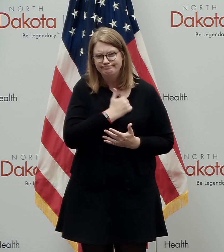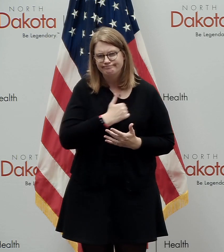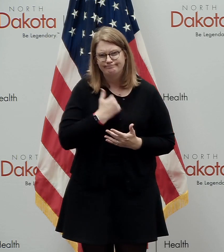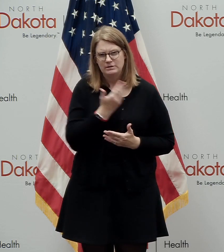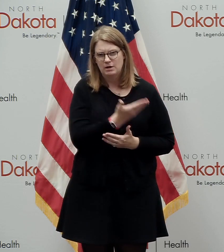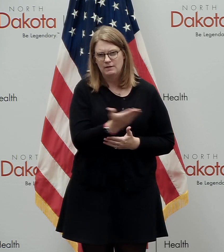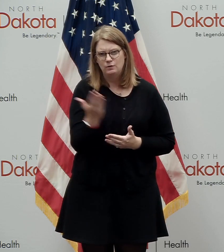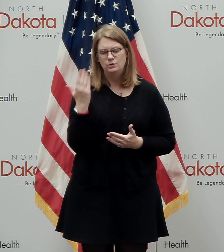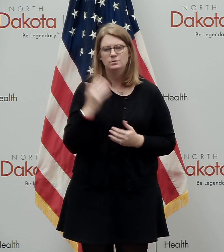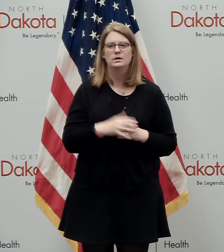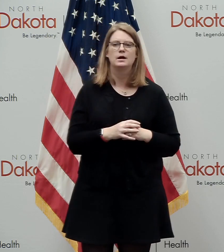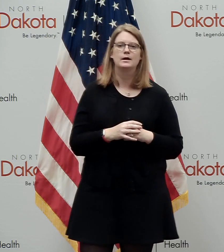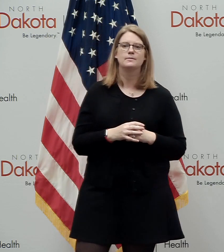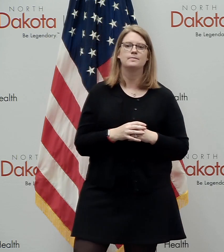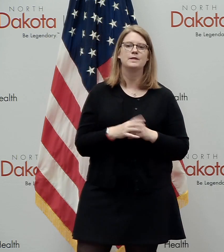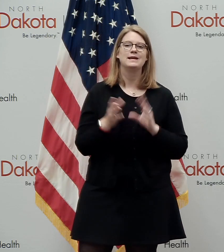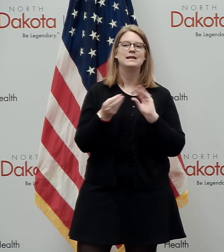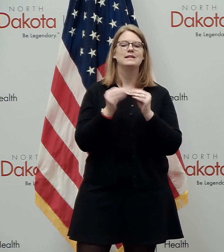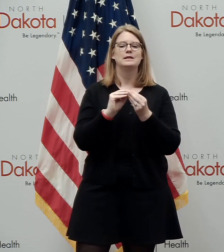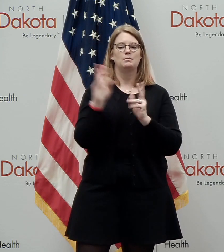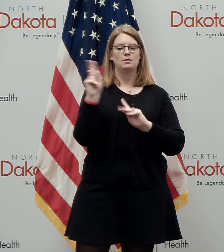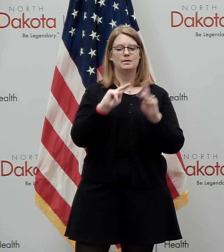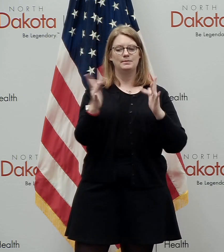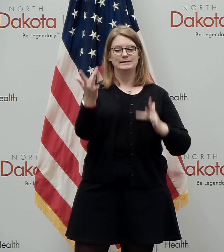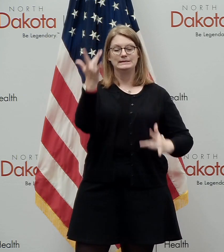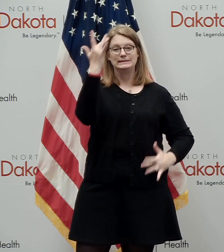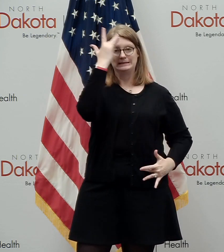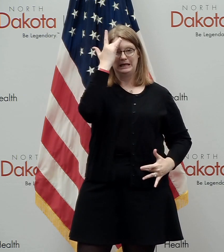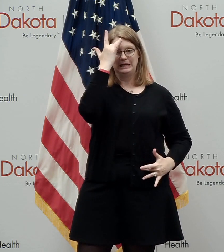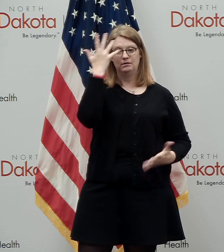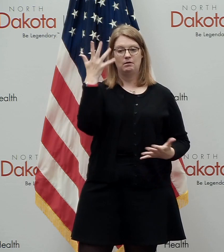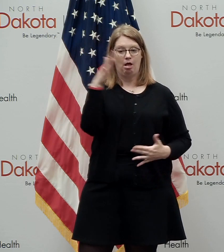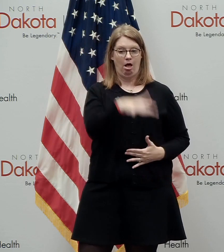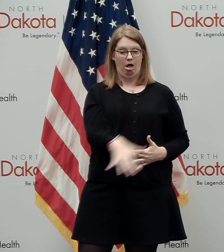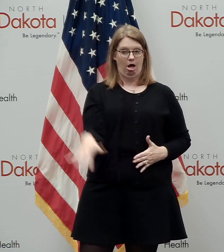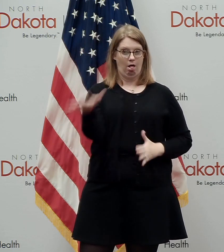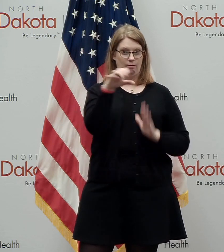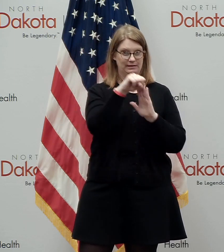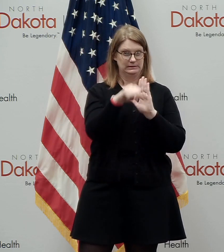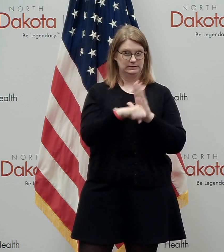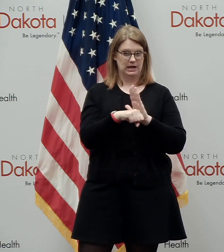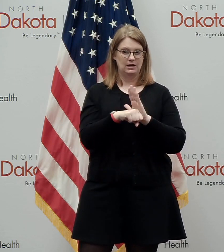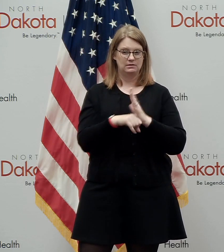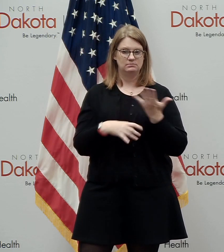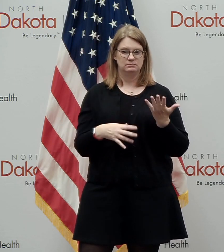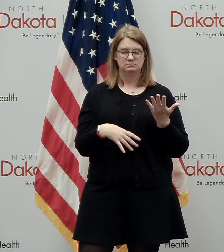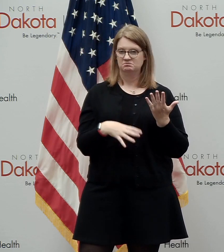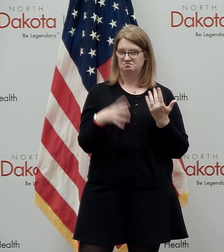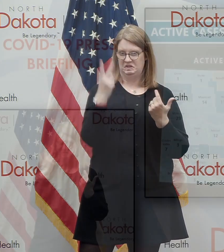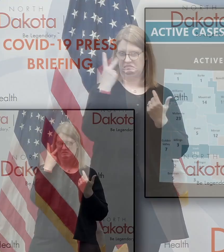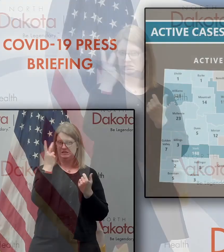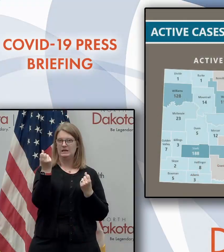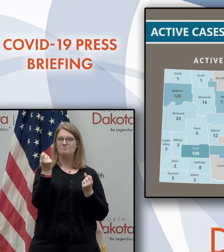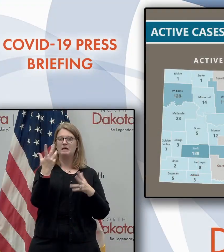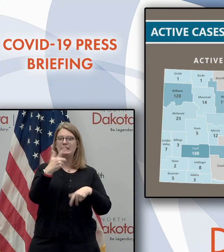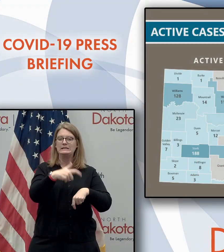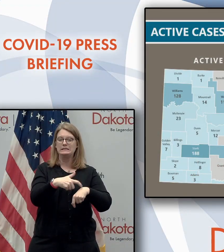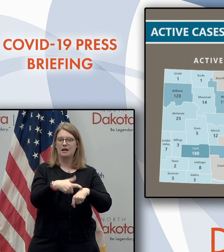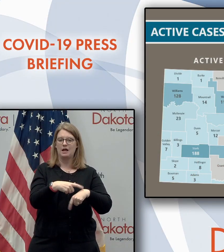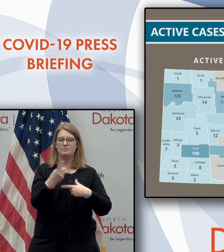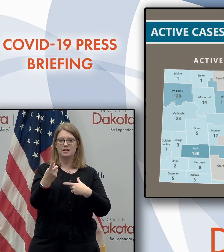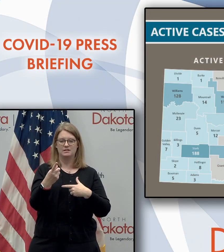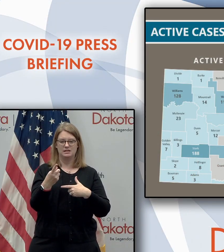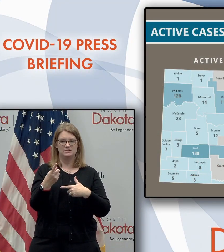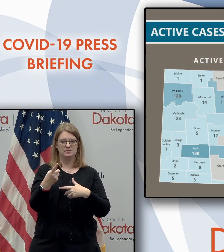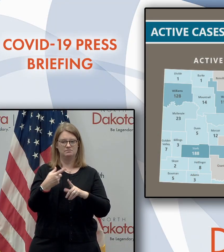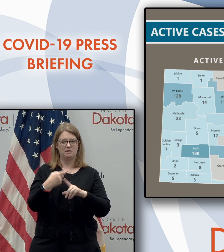of active cases, the statewide, again, we've shown this slide. This is updated through 11